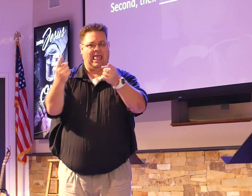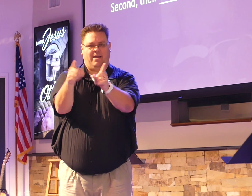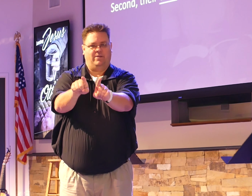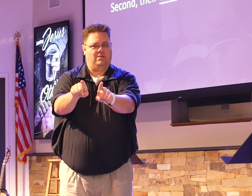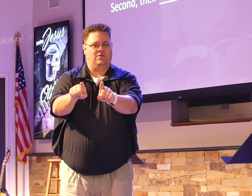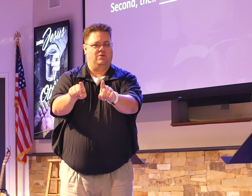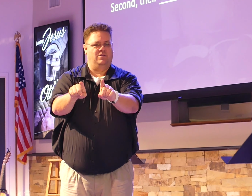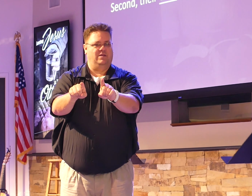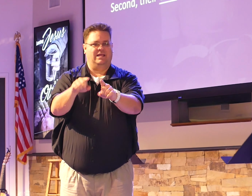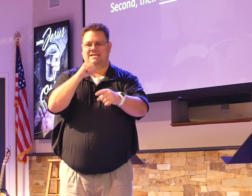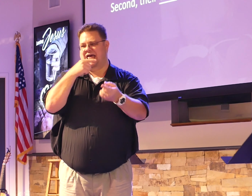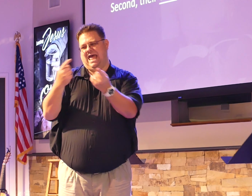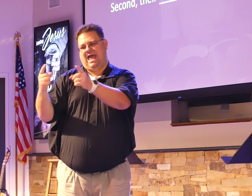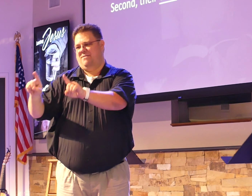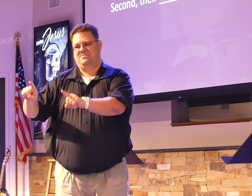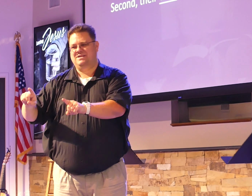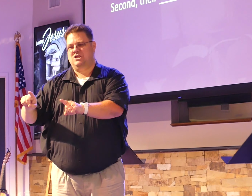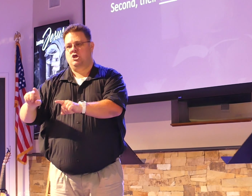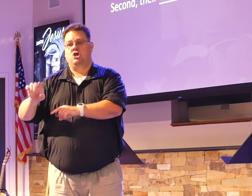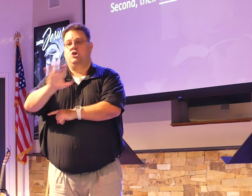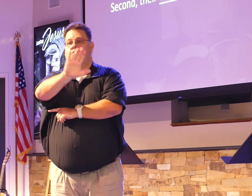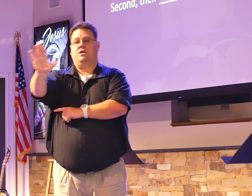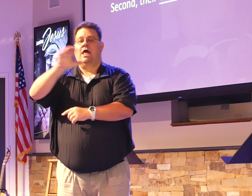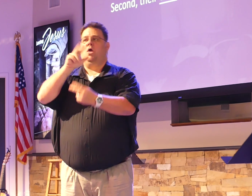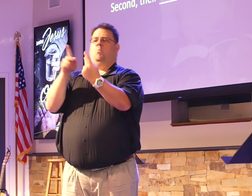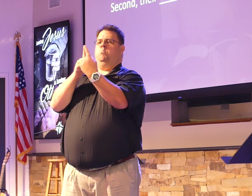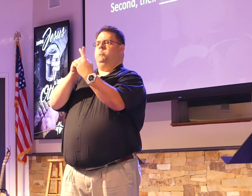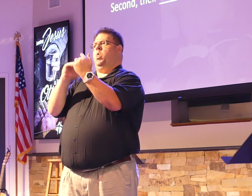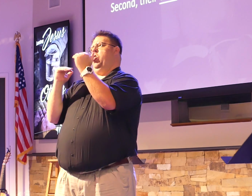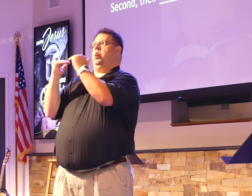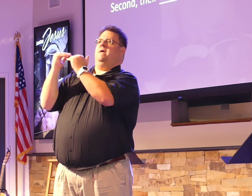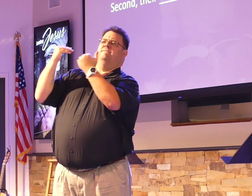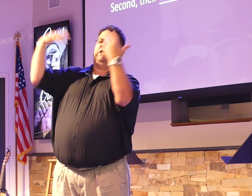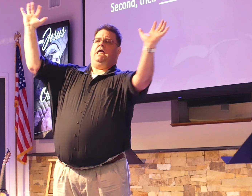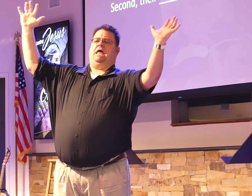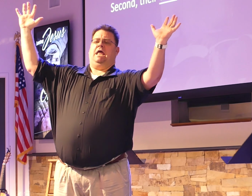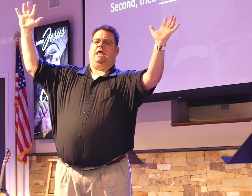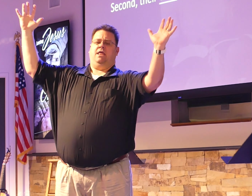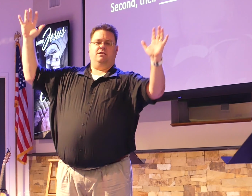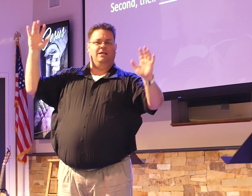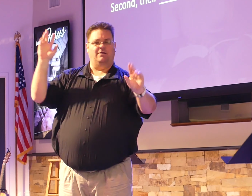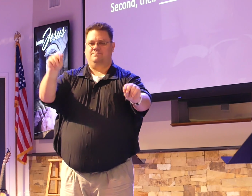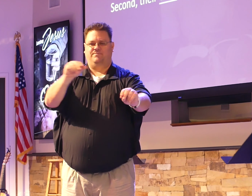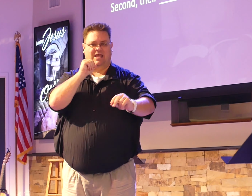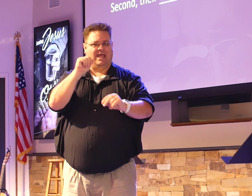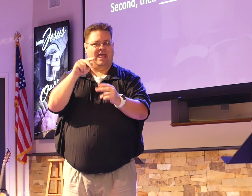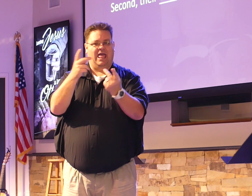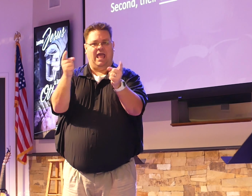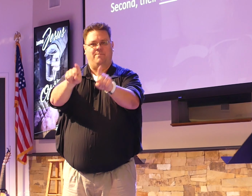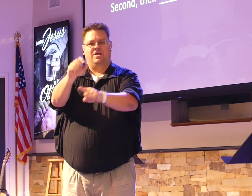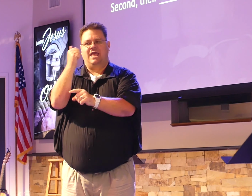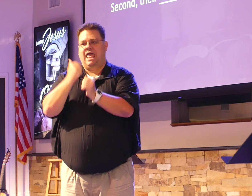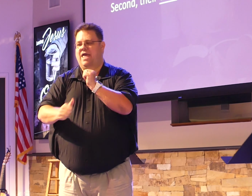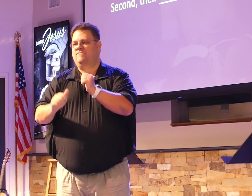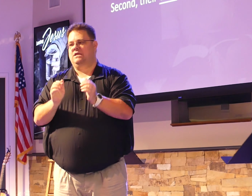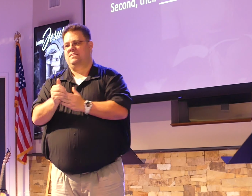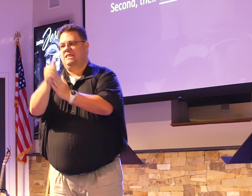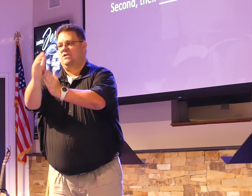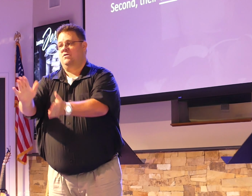That's not going to happen. You're not ever going to reach a point where you don't mess up. Every leader makes mistakes. Okay?